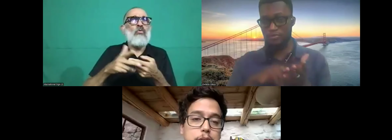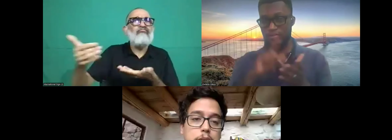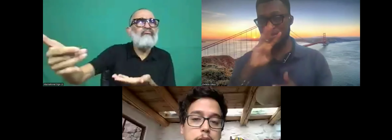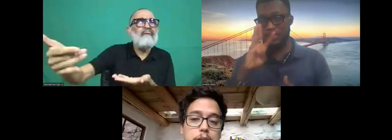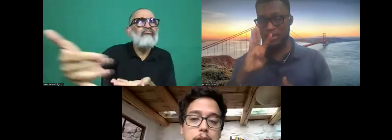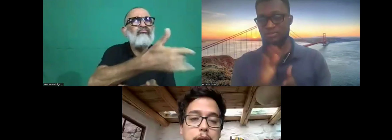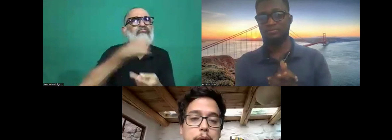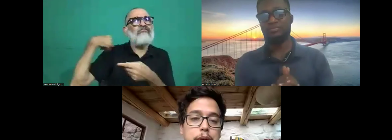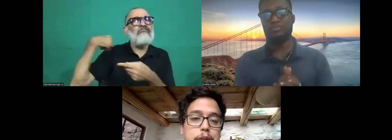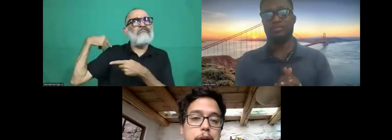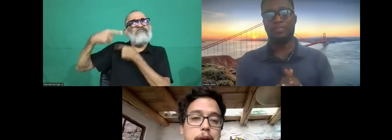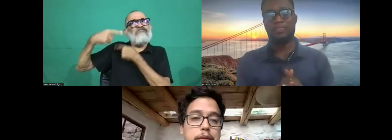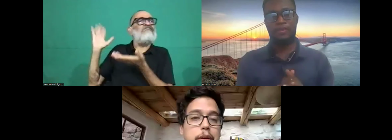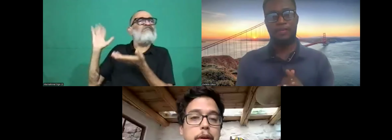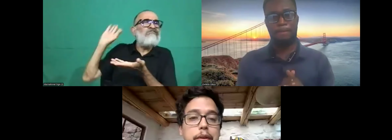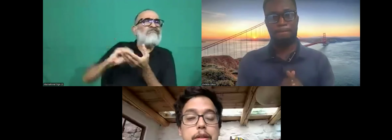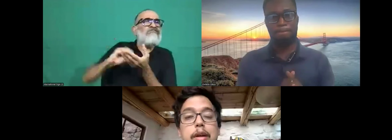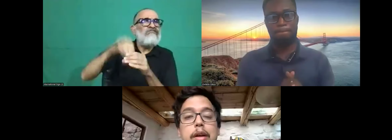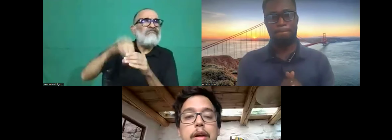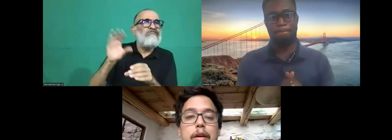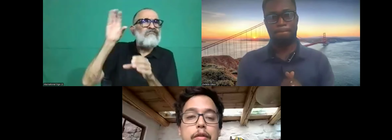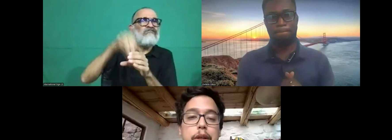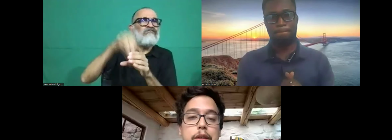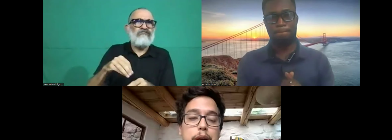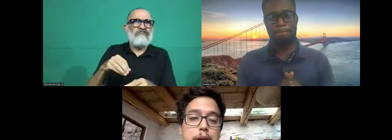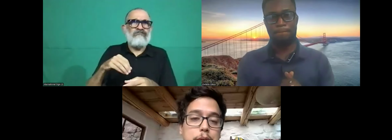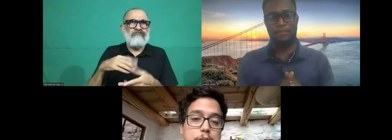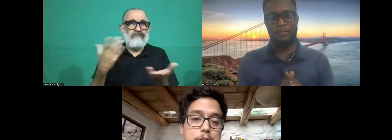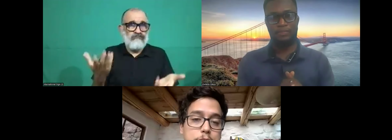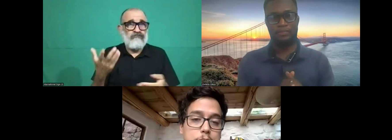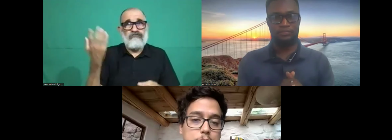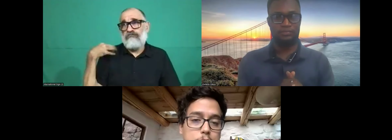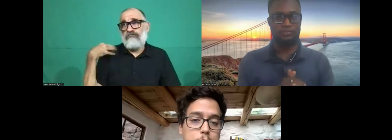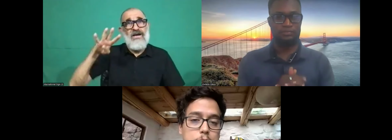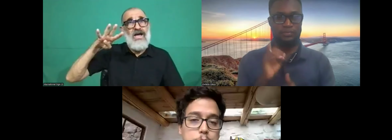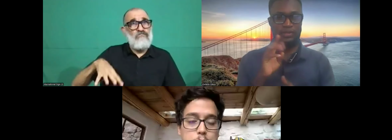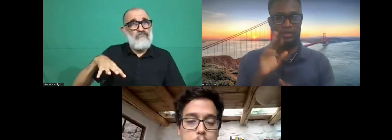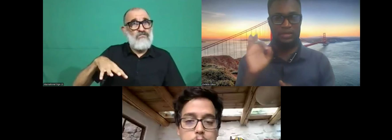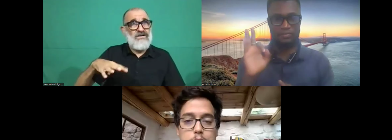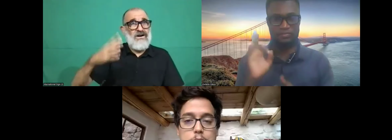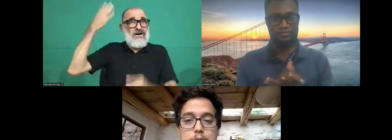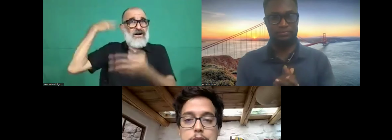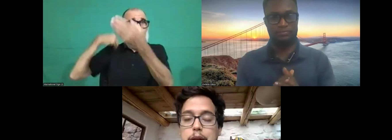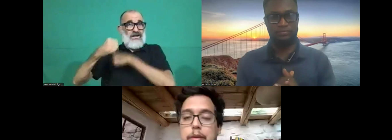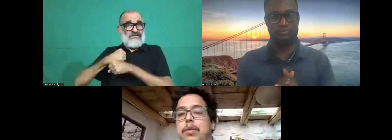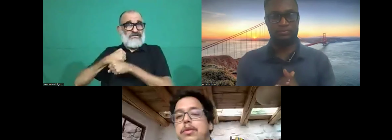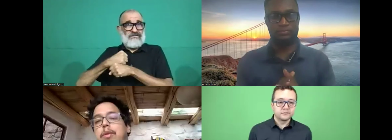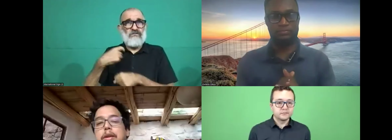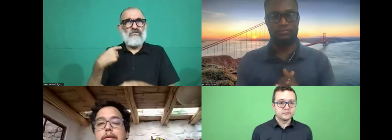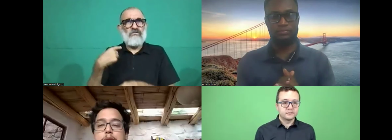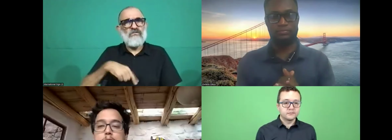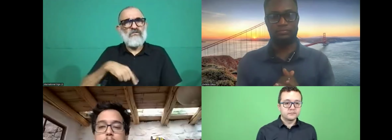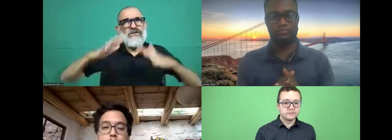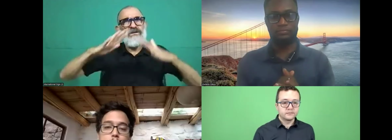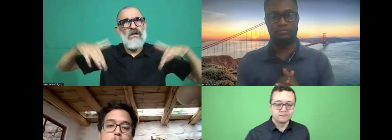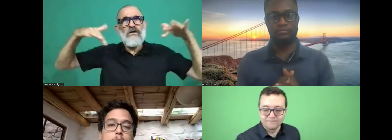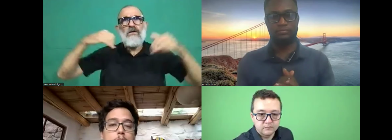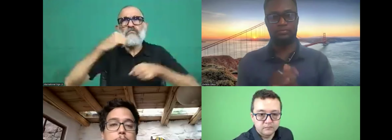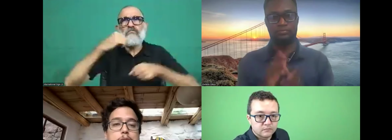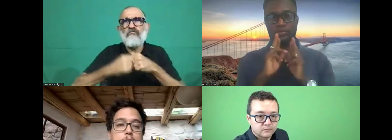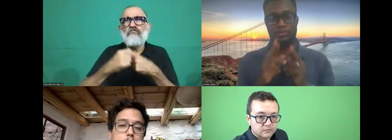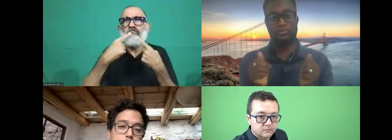grantees across DRF geographies, of which 117 responded. That is a response rate of